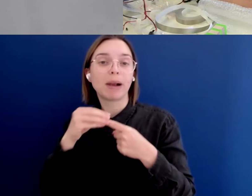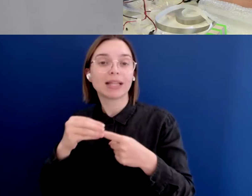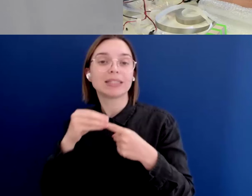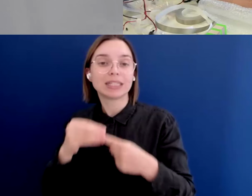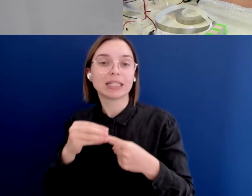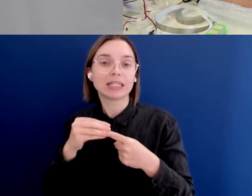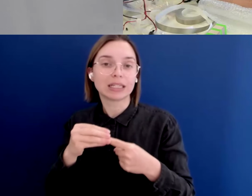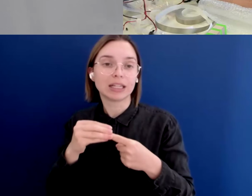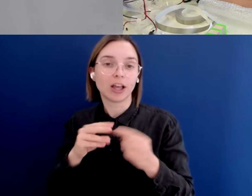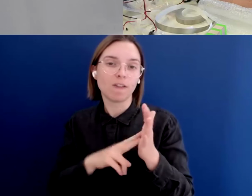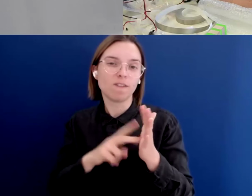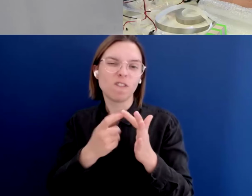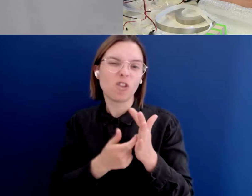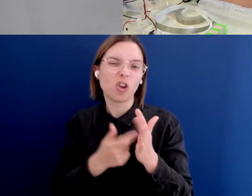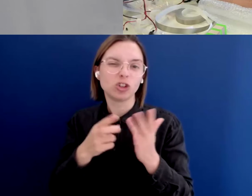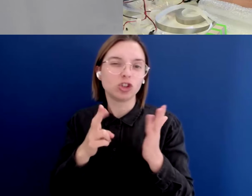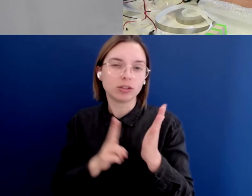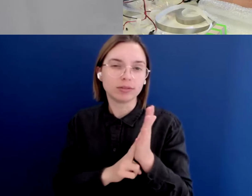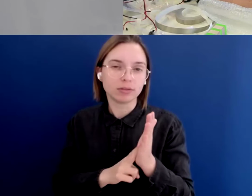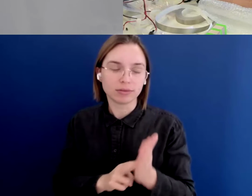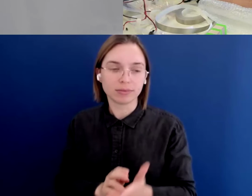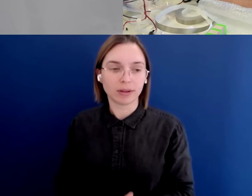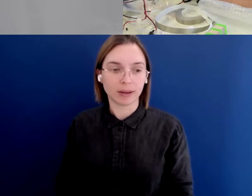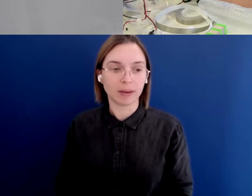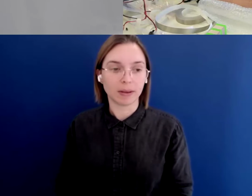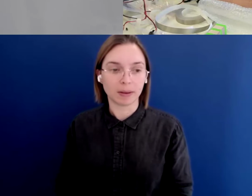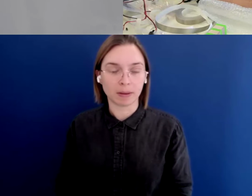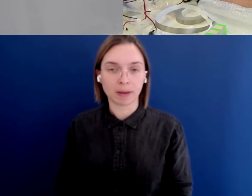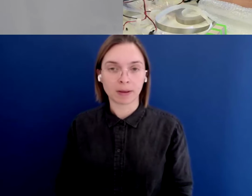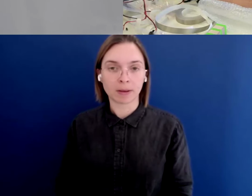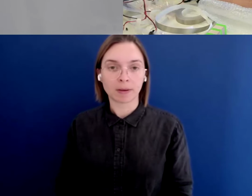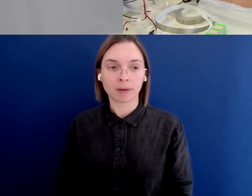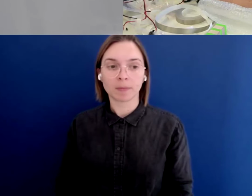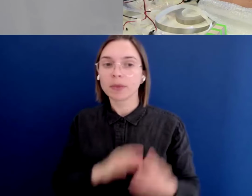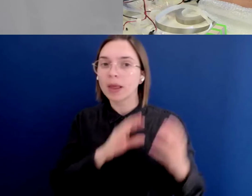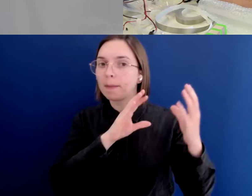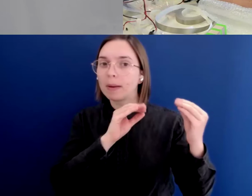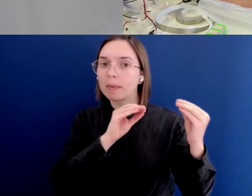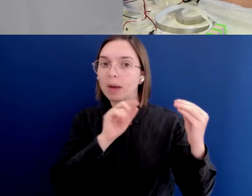all the time. I'm going to swap to the camera. Okay.